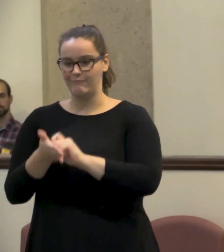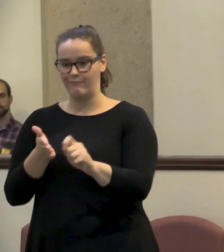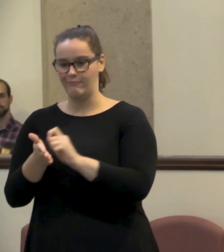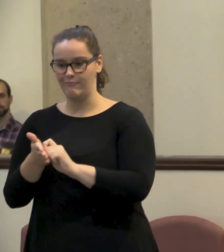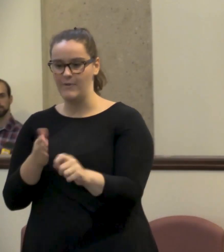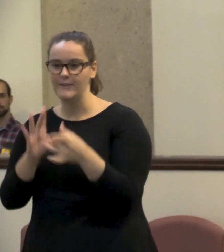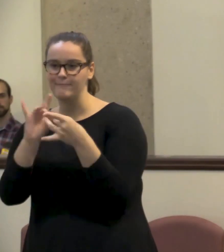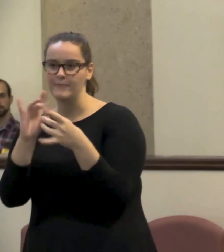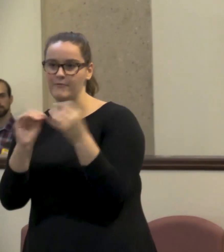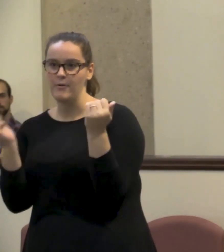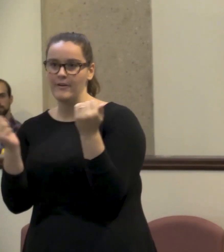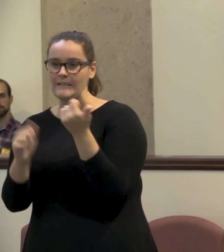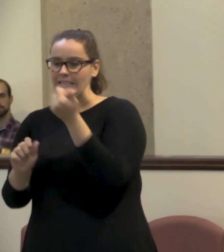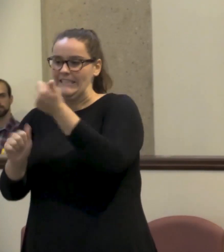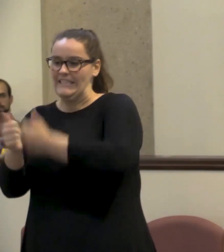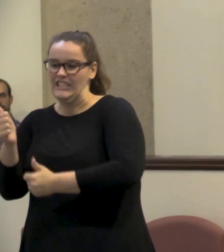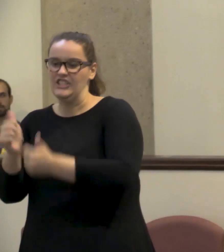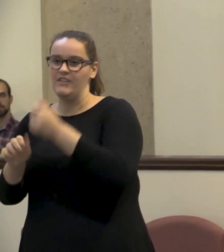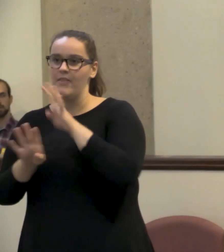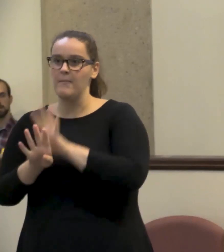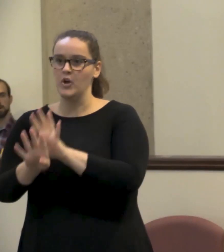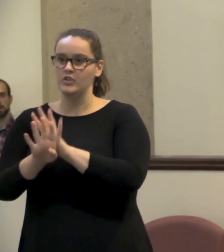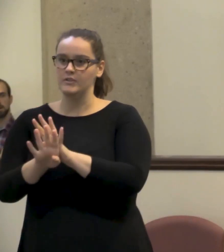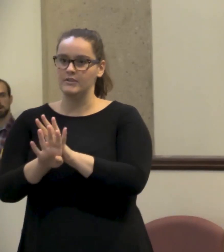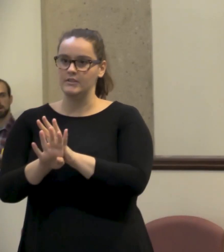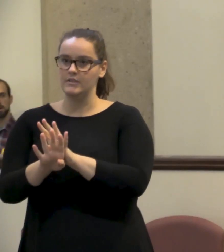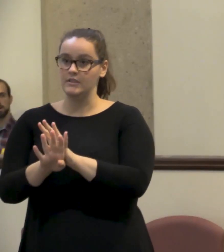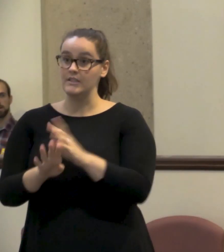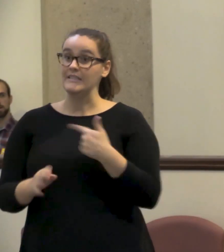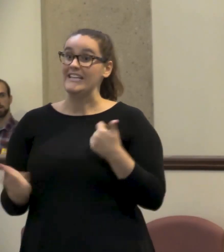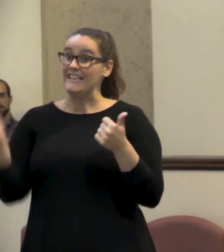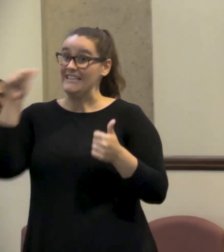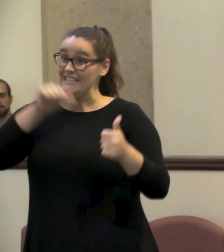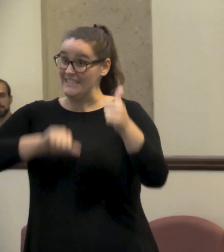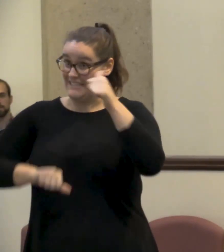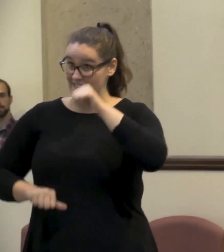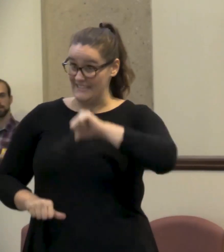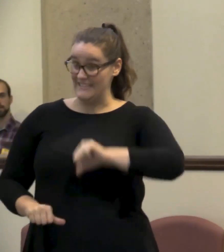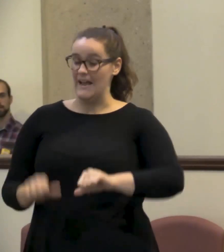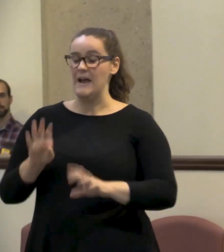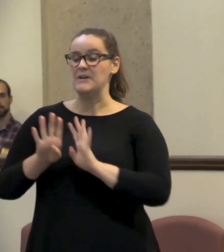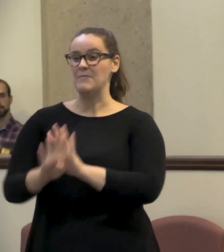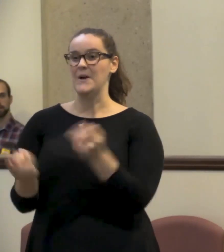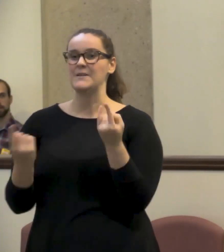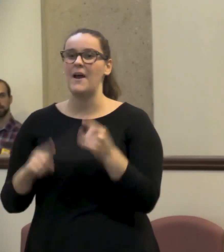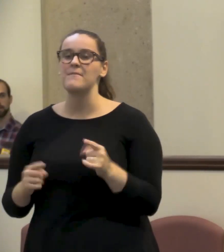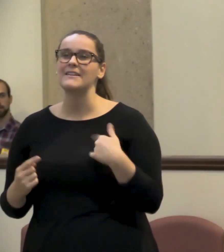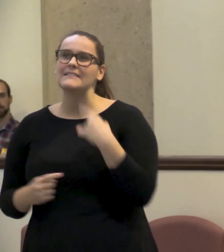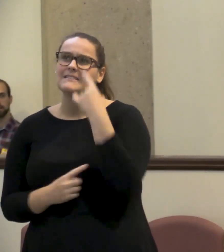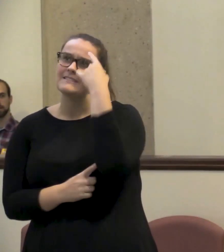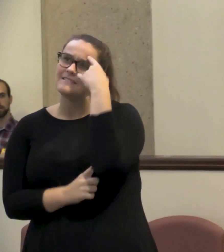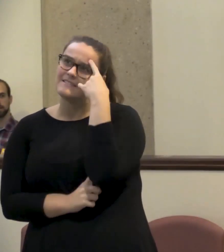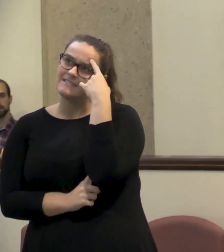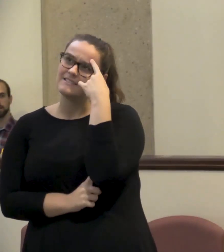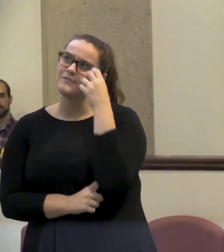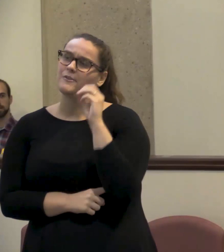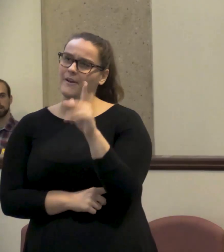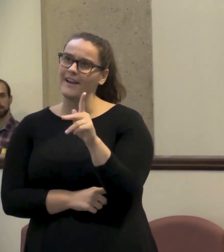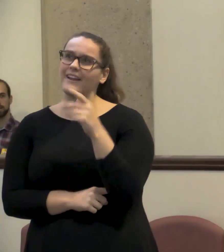marches, and the next march was the Science March. So I said, okay, for that